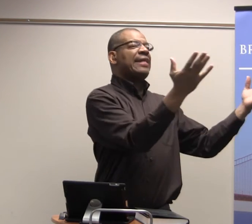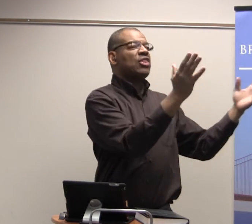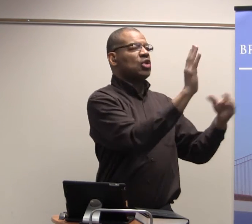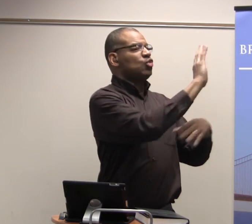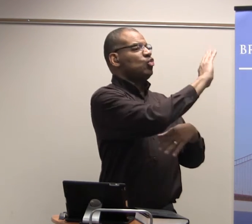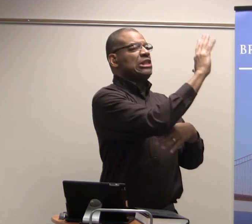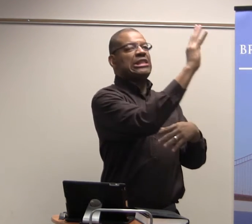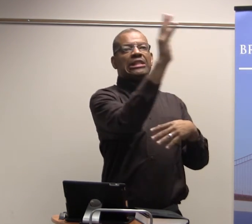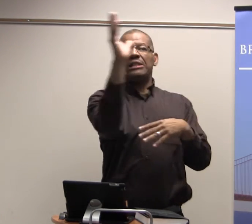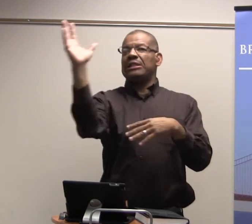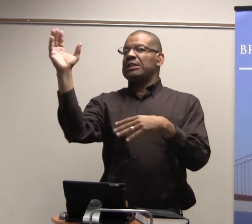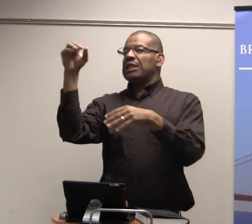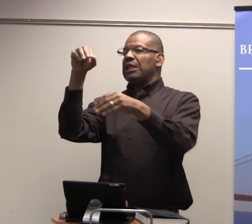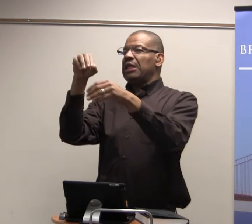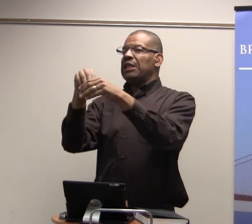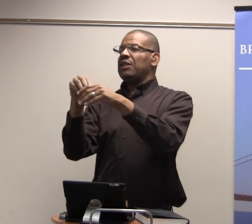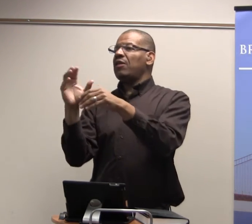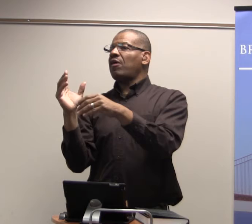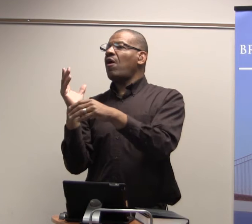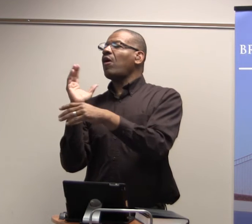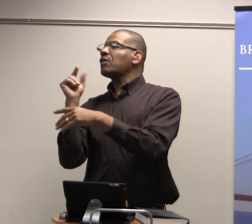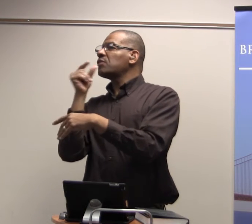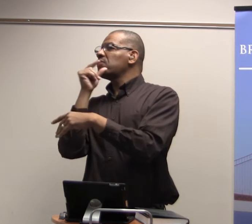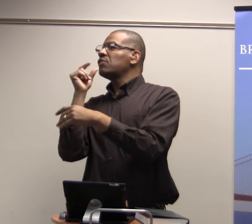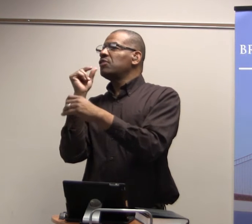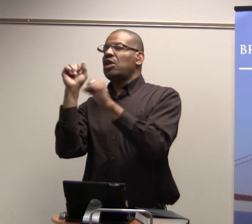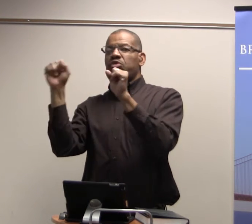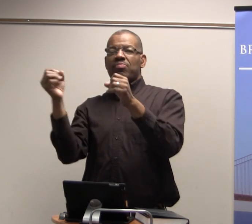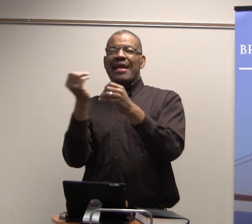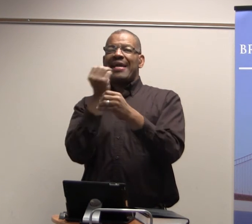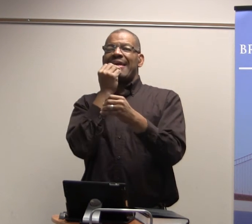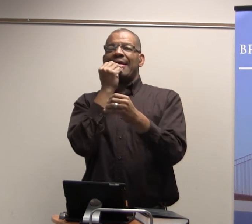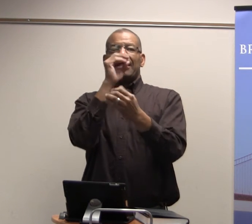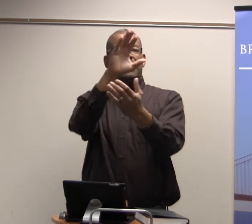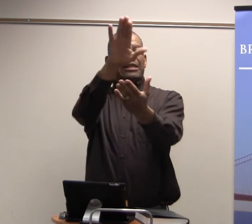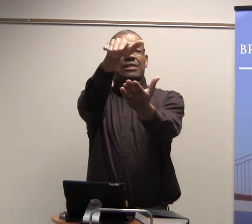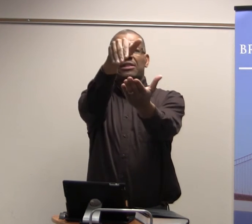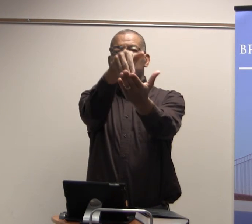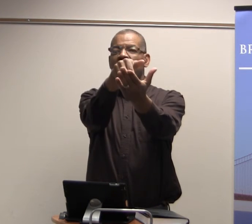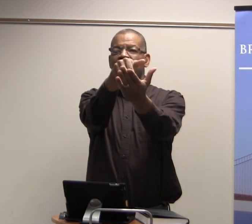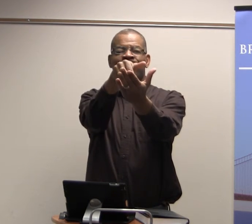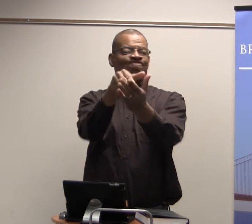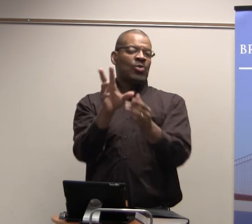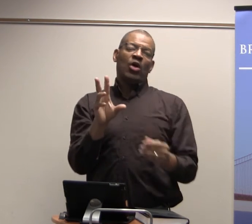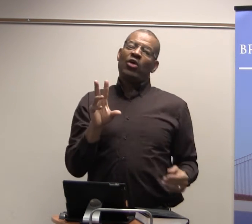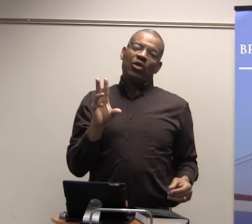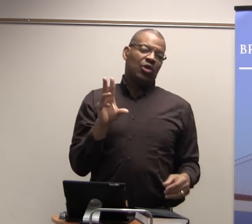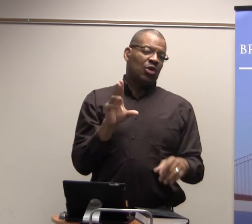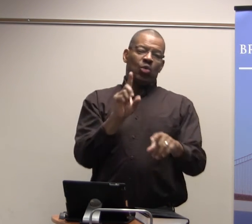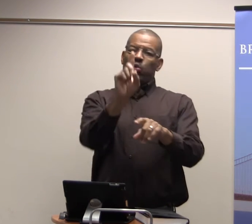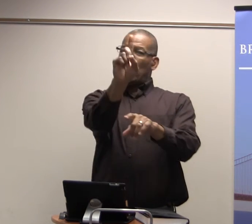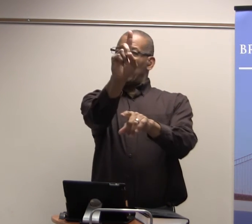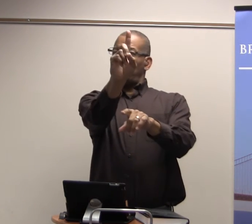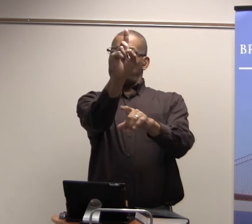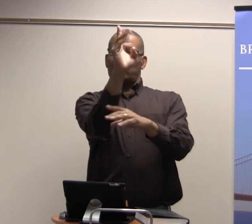Everything the tree in the gardens that you may eat is a cinder. One